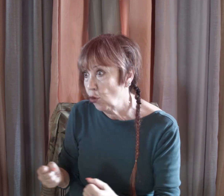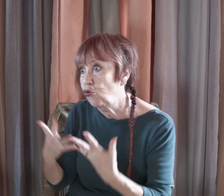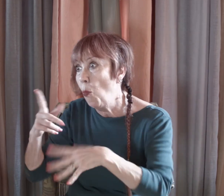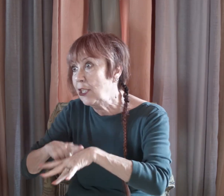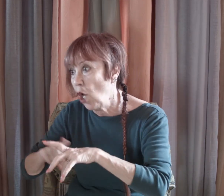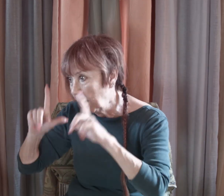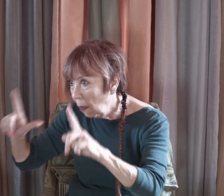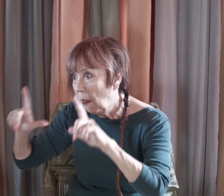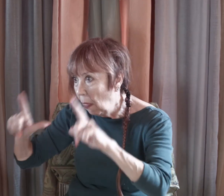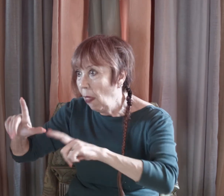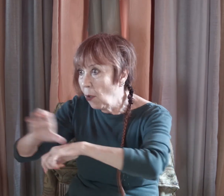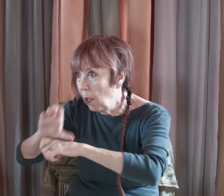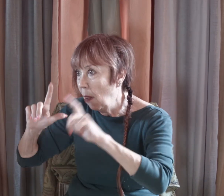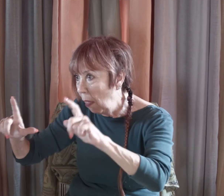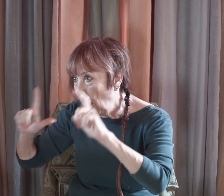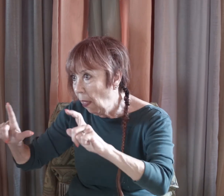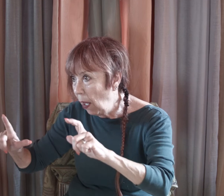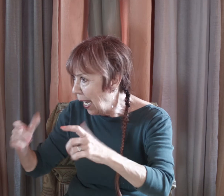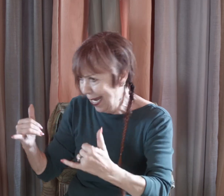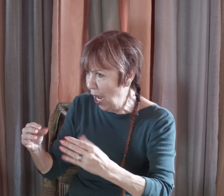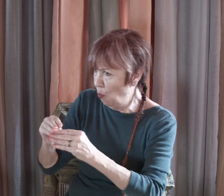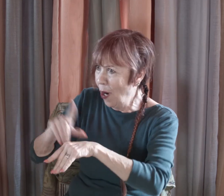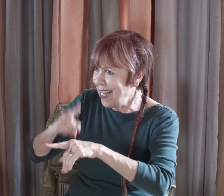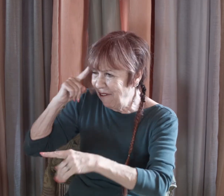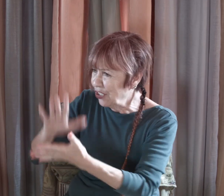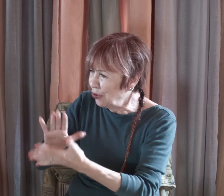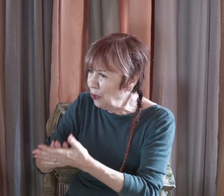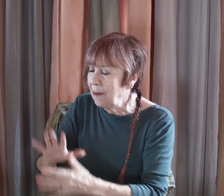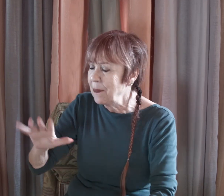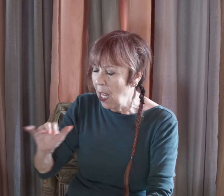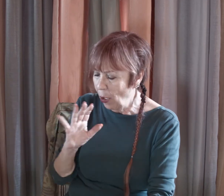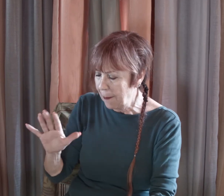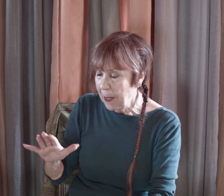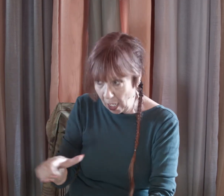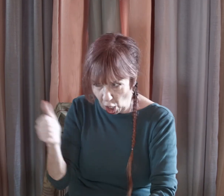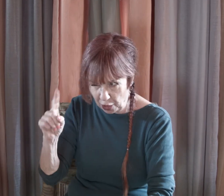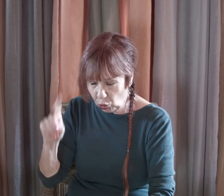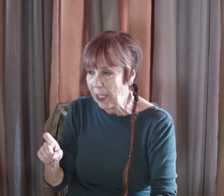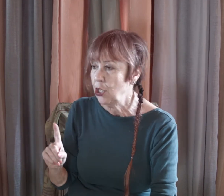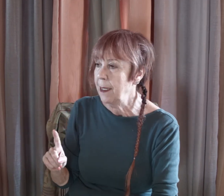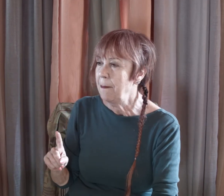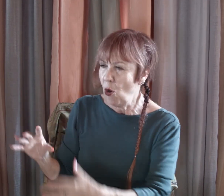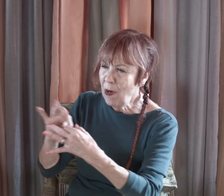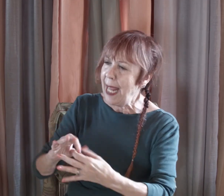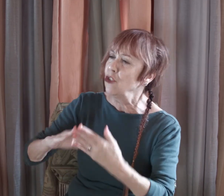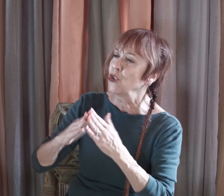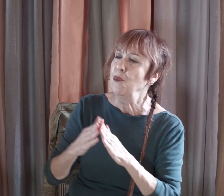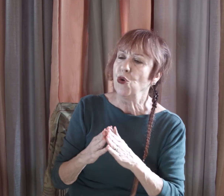time on screens. Do we need to spend more time? Which leads me to another question, which really happens in a community, which is really,